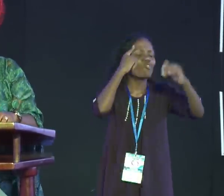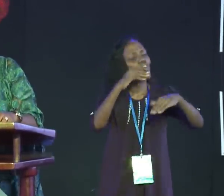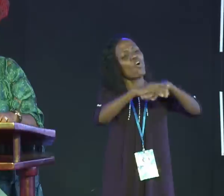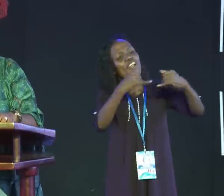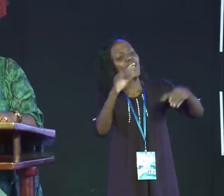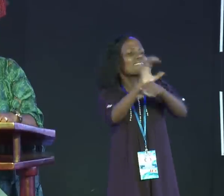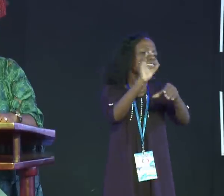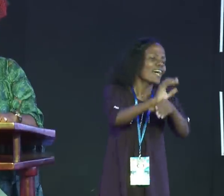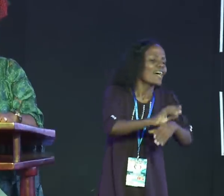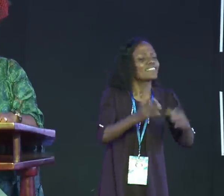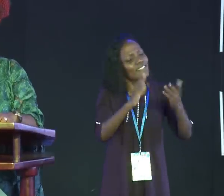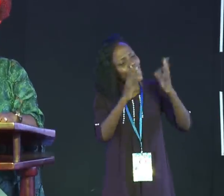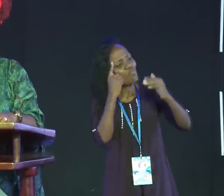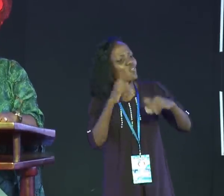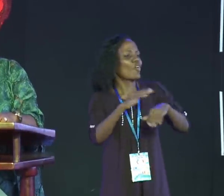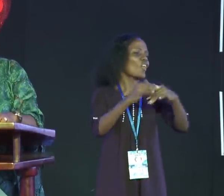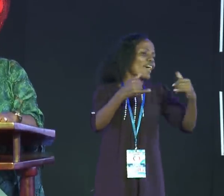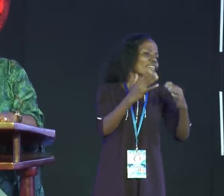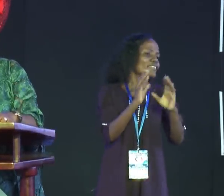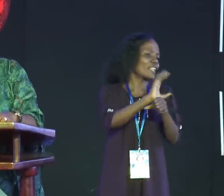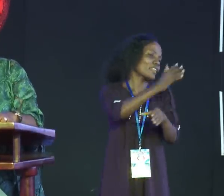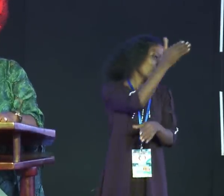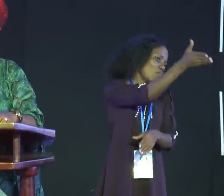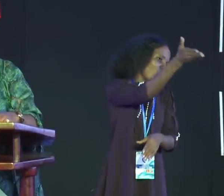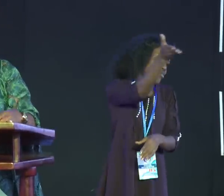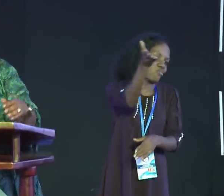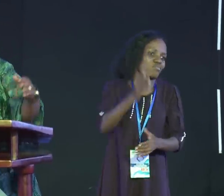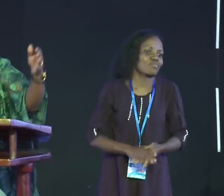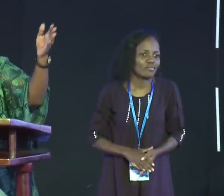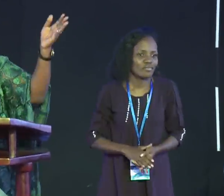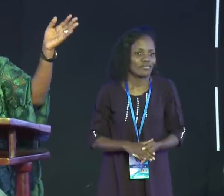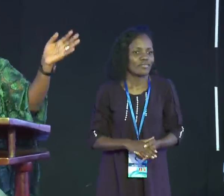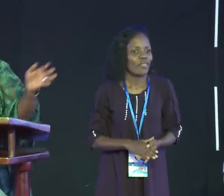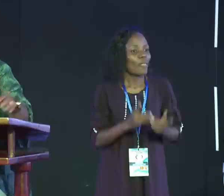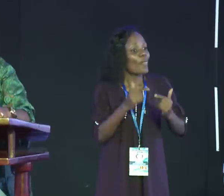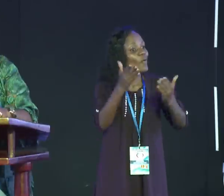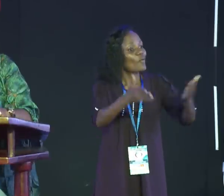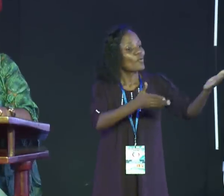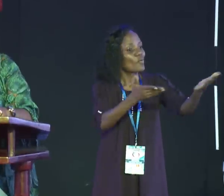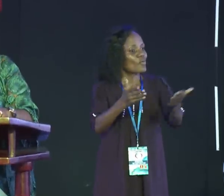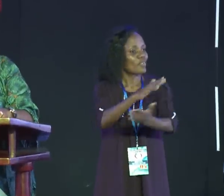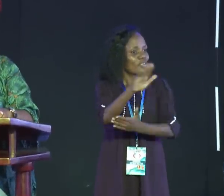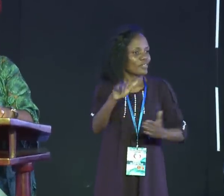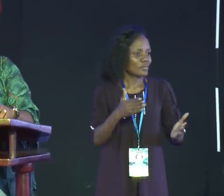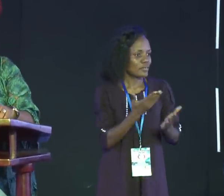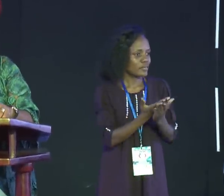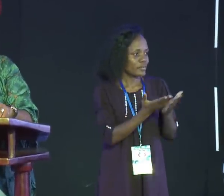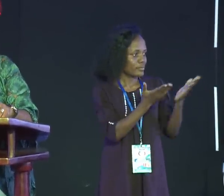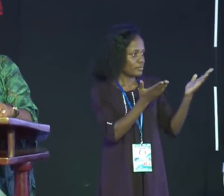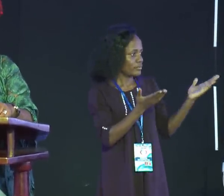Kindly stand. We are usually this side and request people to clap for you. You're